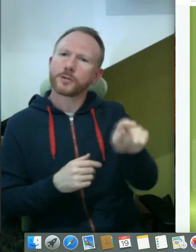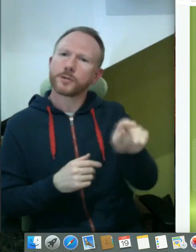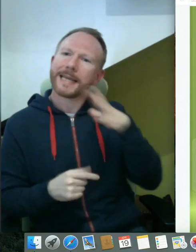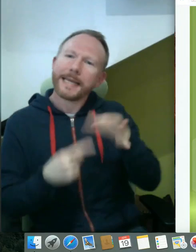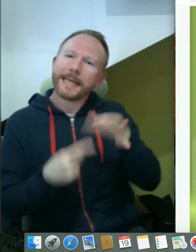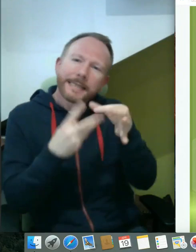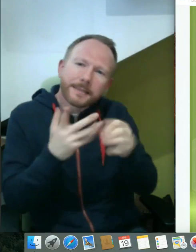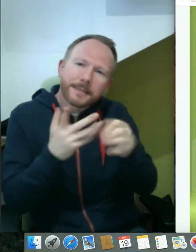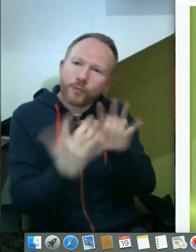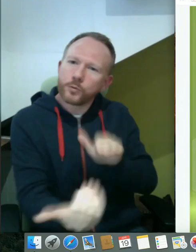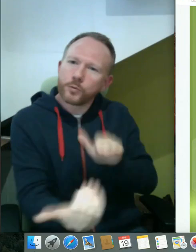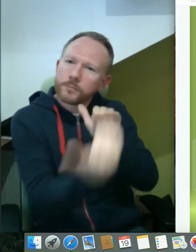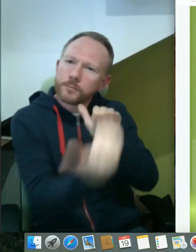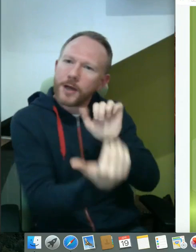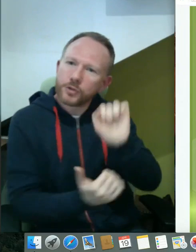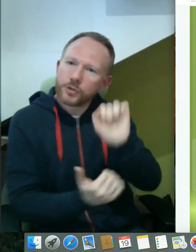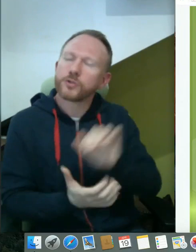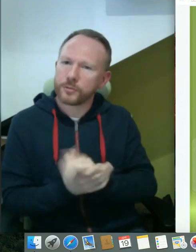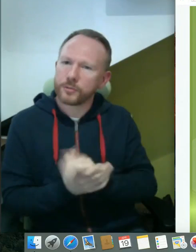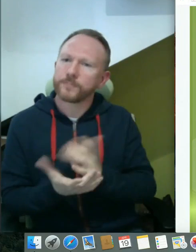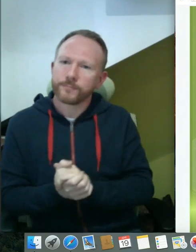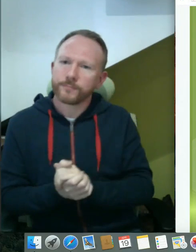things. Okay.